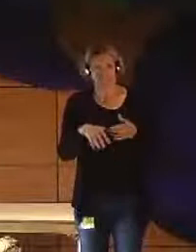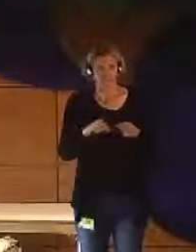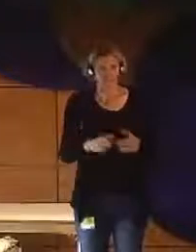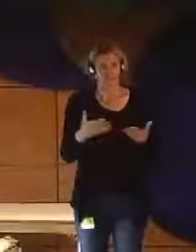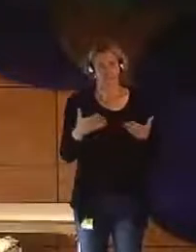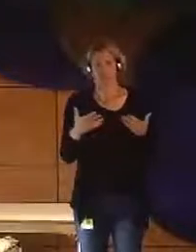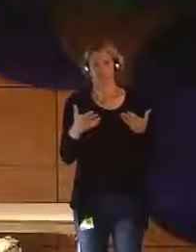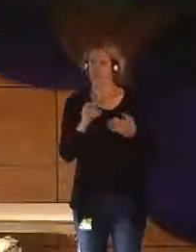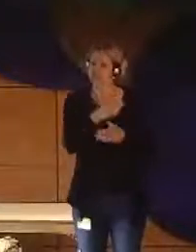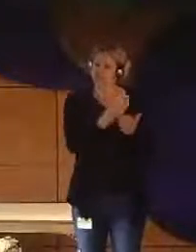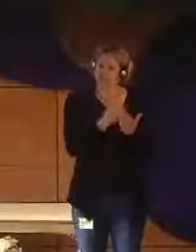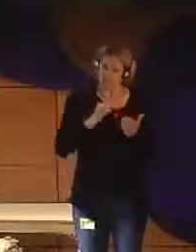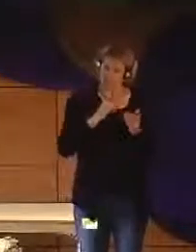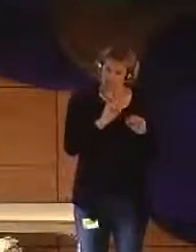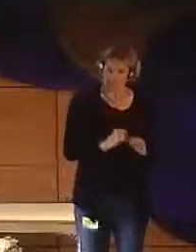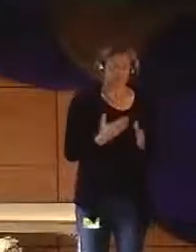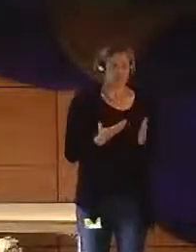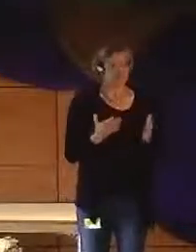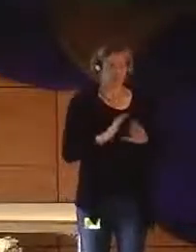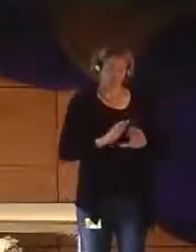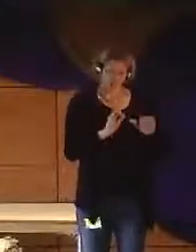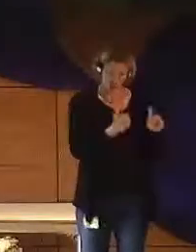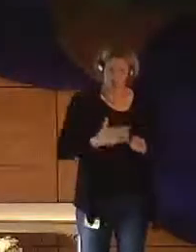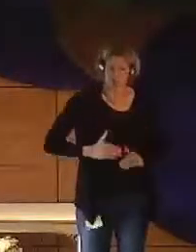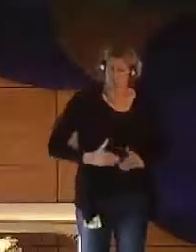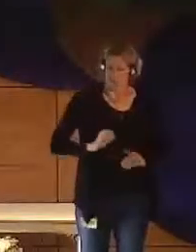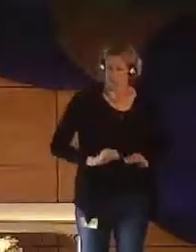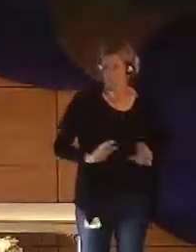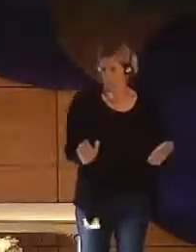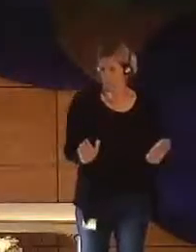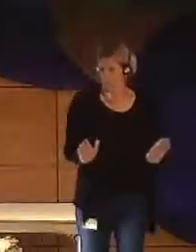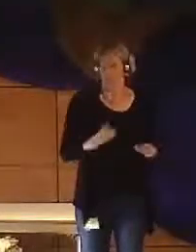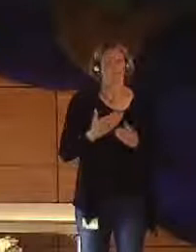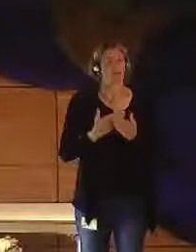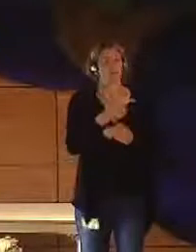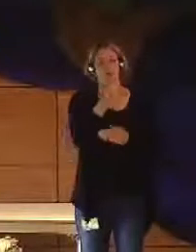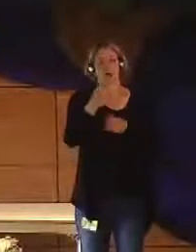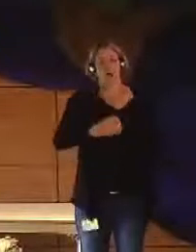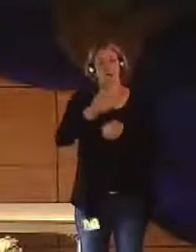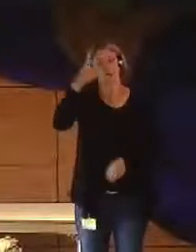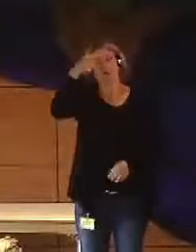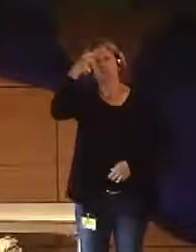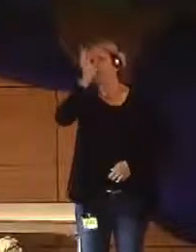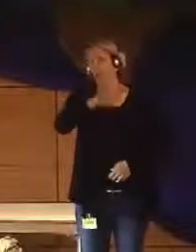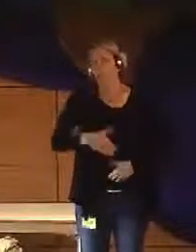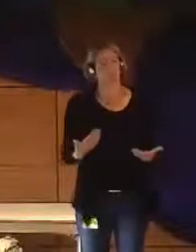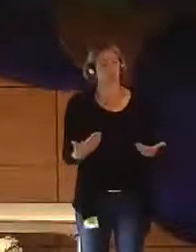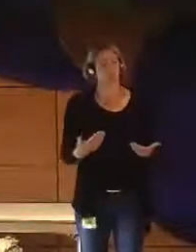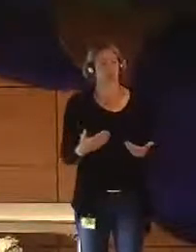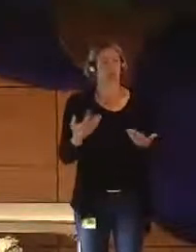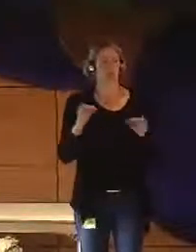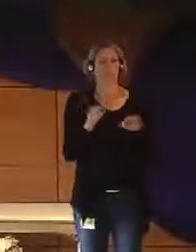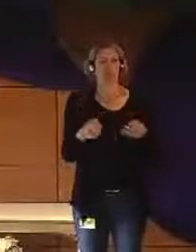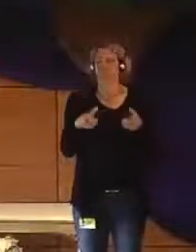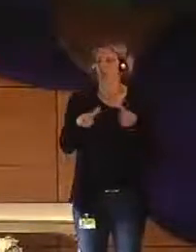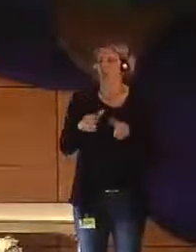spontaneously pregnant. So don't assume that they may not need contraception. But that's